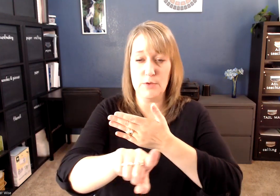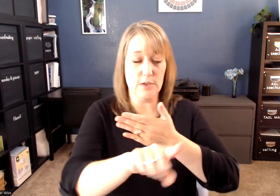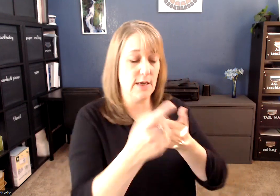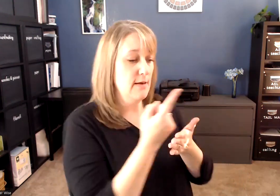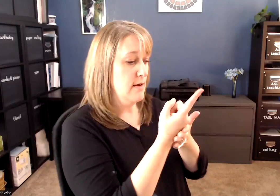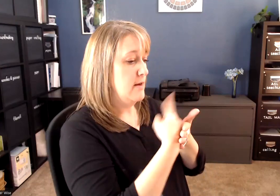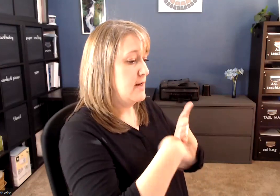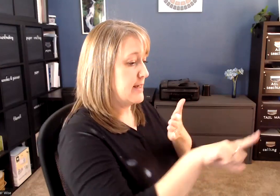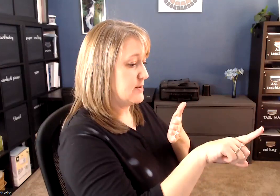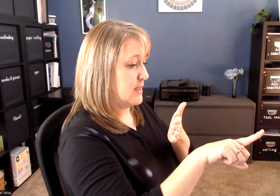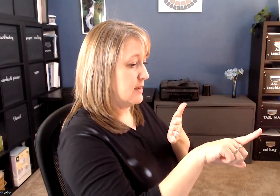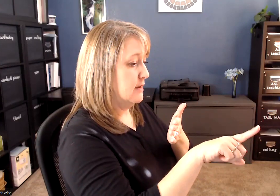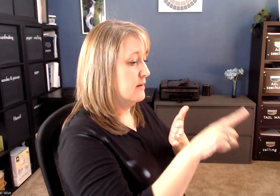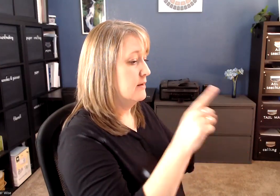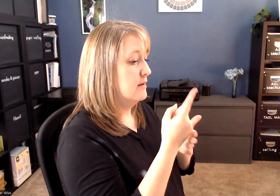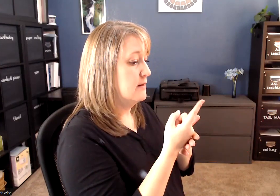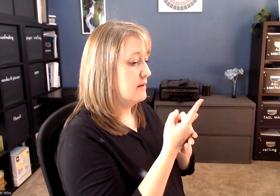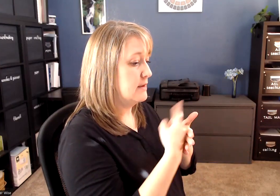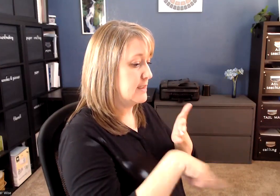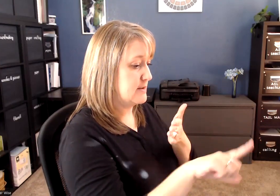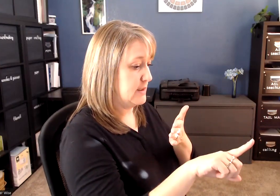future, okay? Next week. Next week.